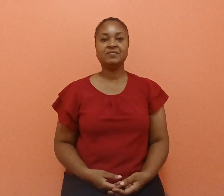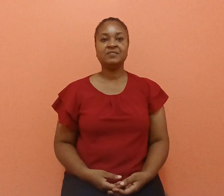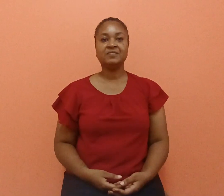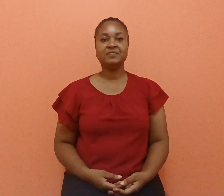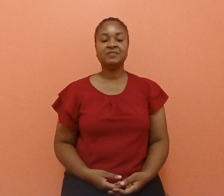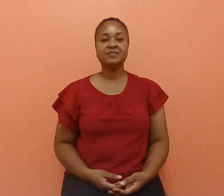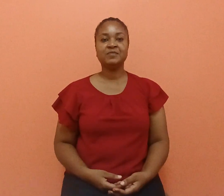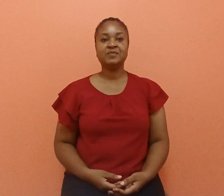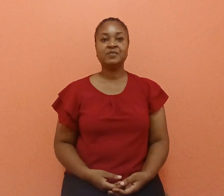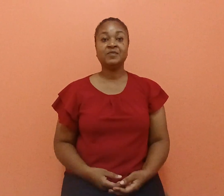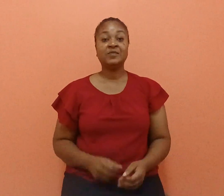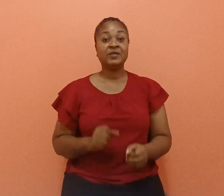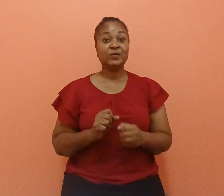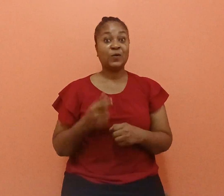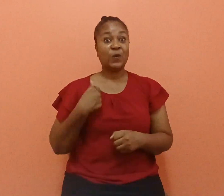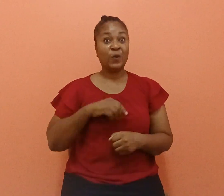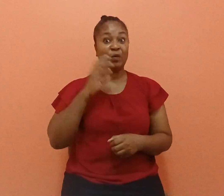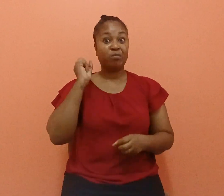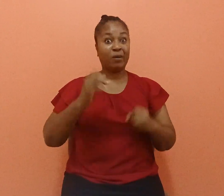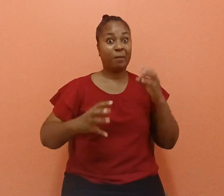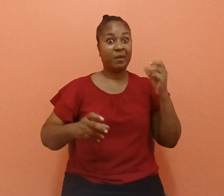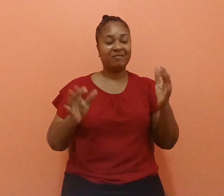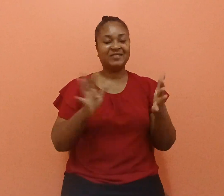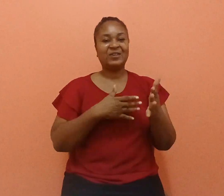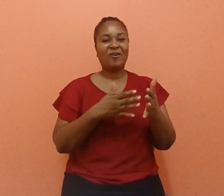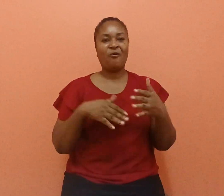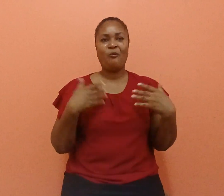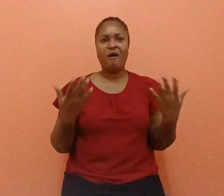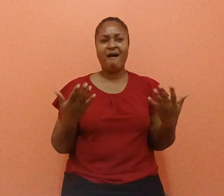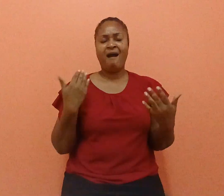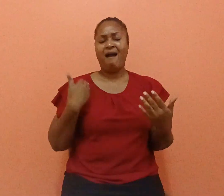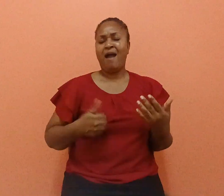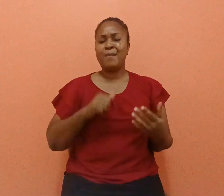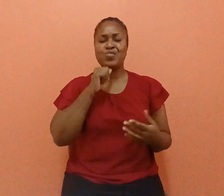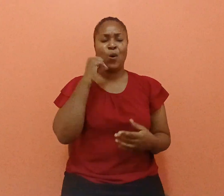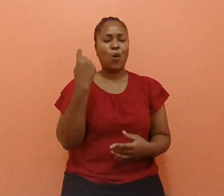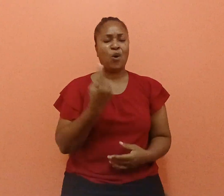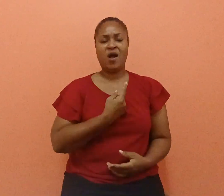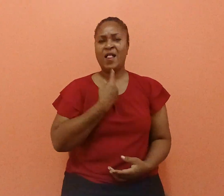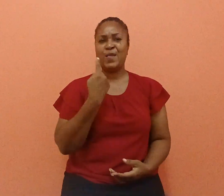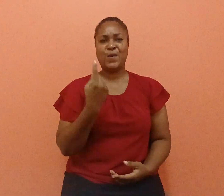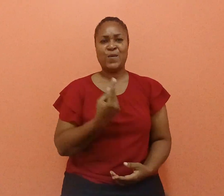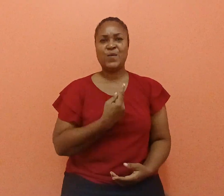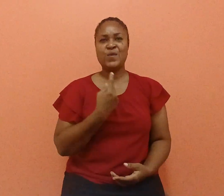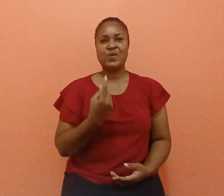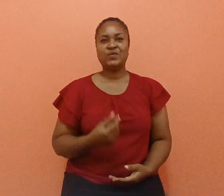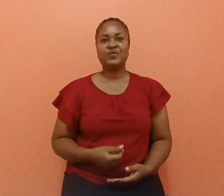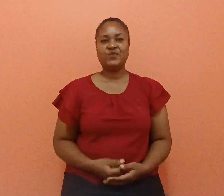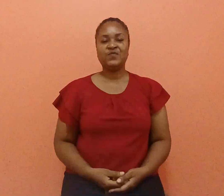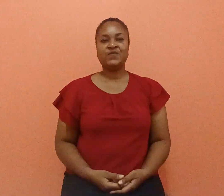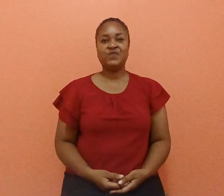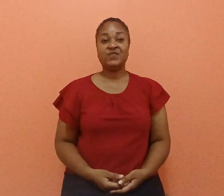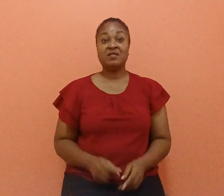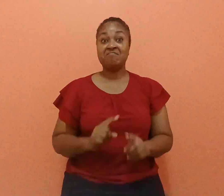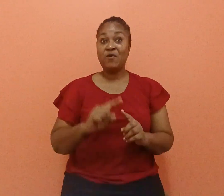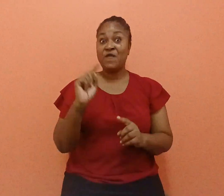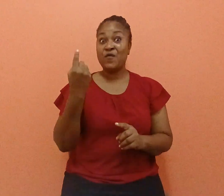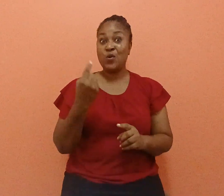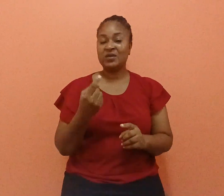So we're going to sing a song, I Am Not Alone. But first, let's learn some